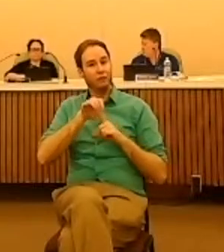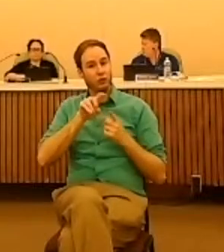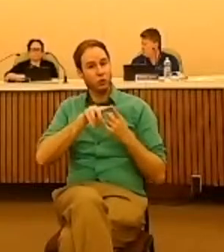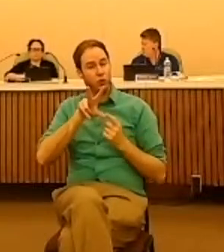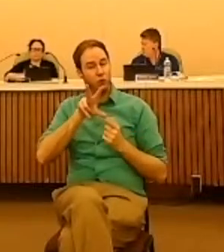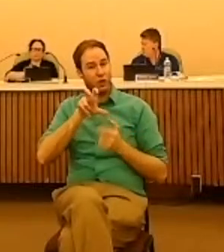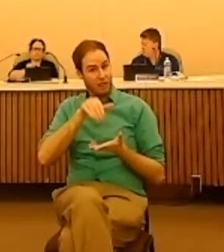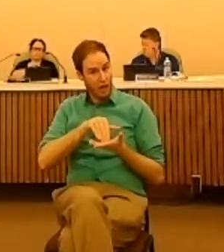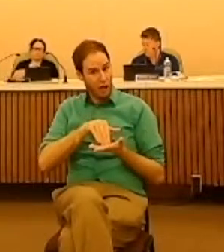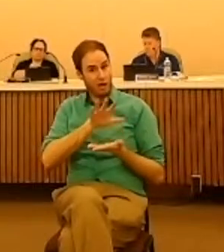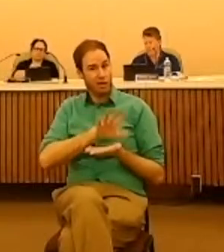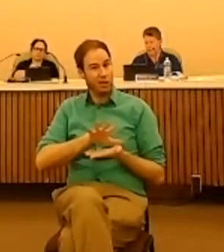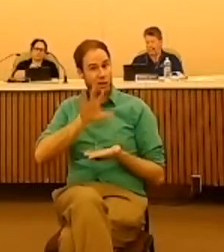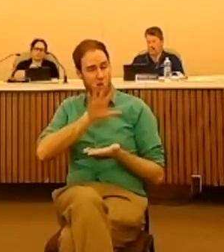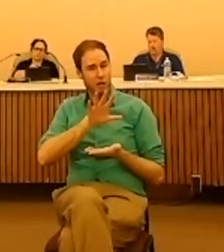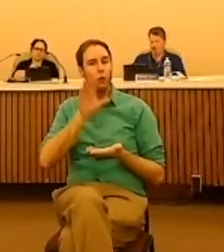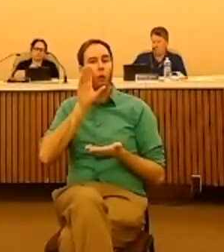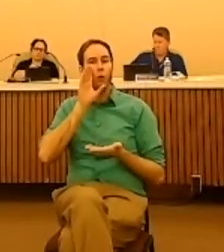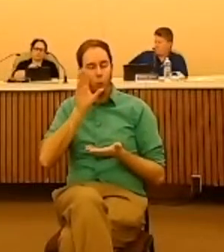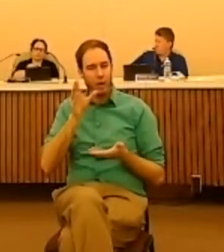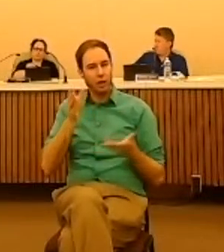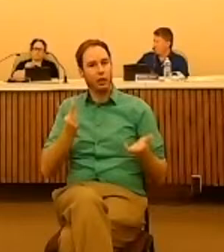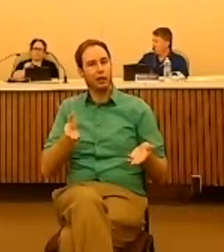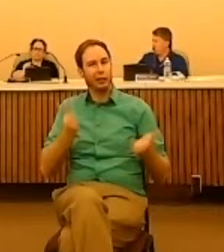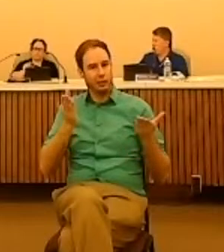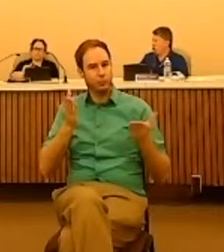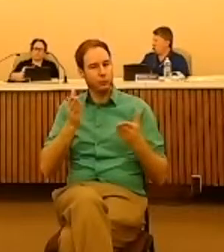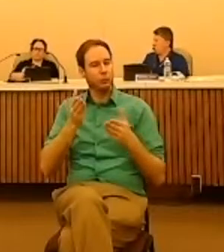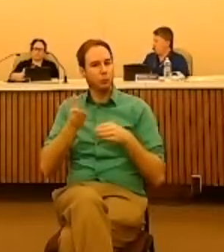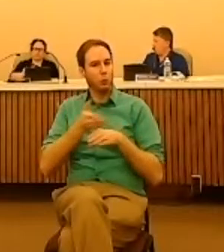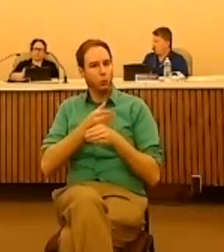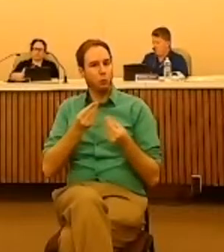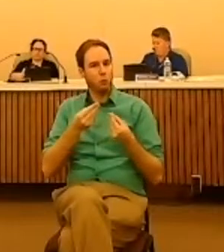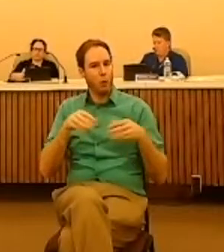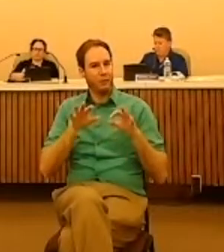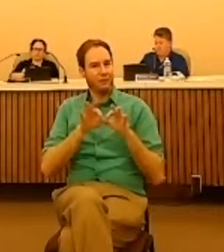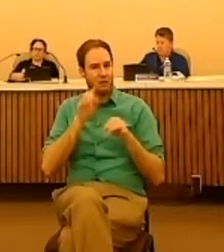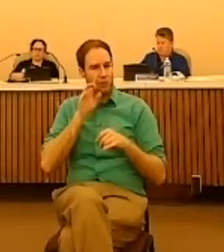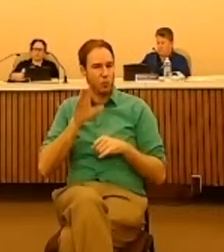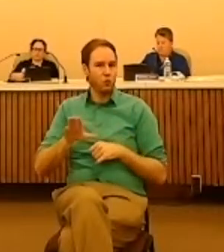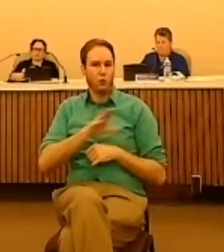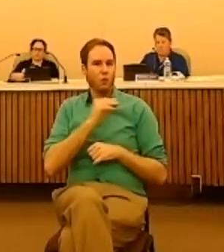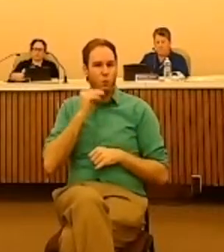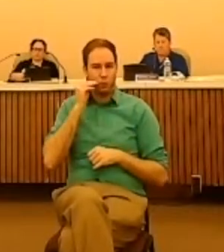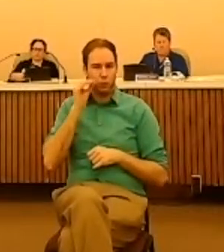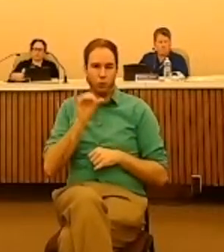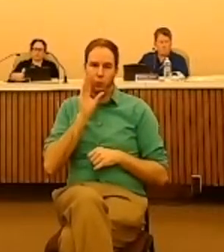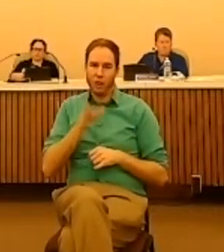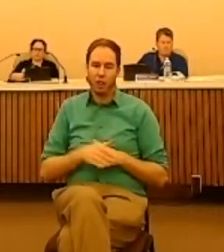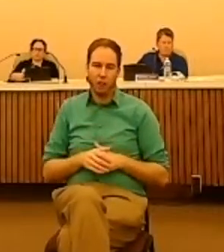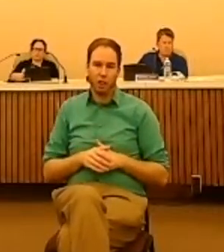300, it's going to improve your property values.